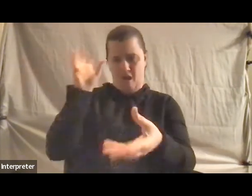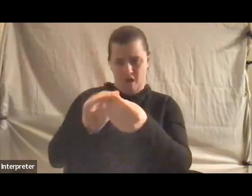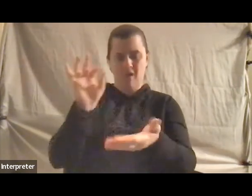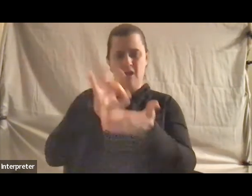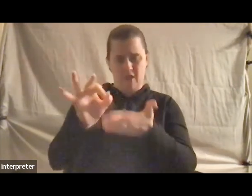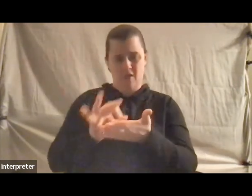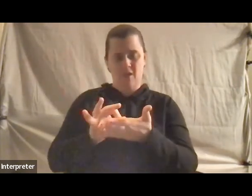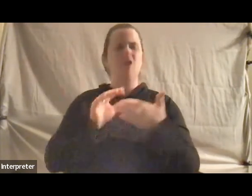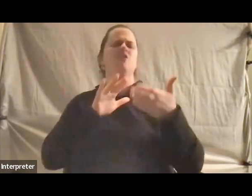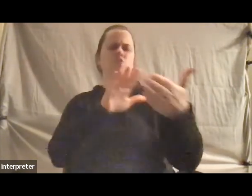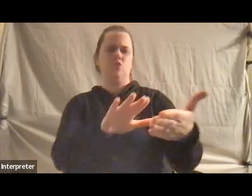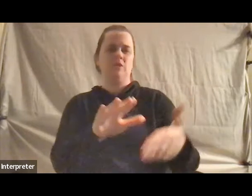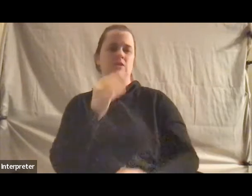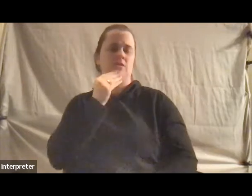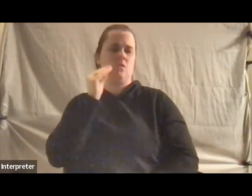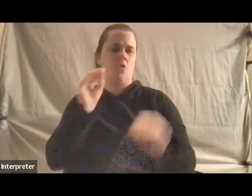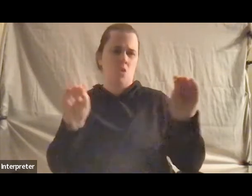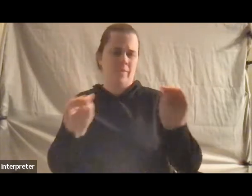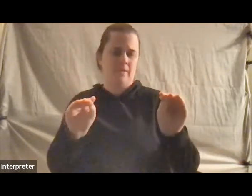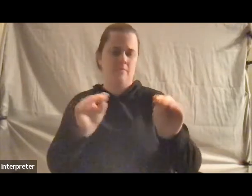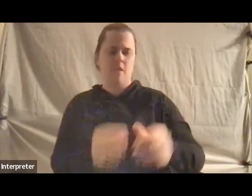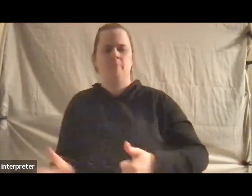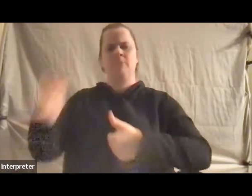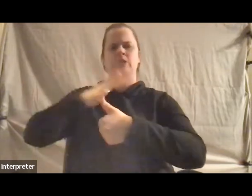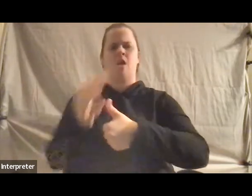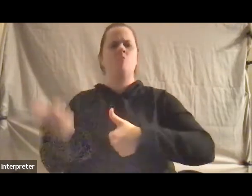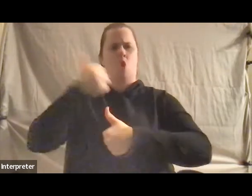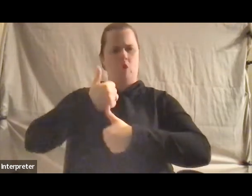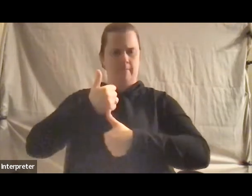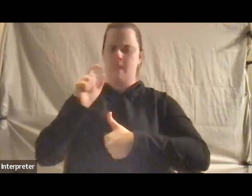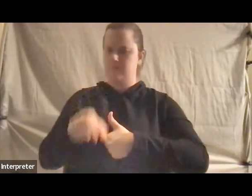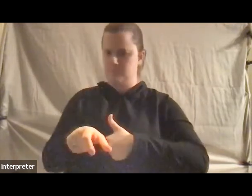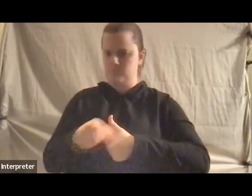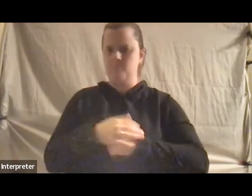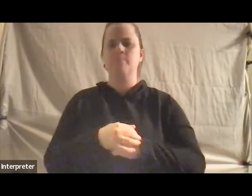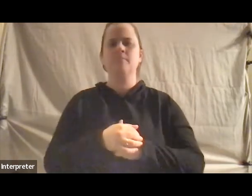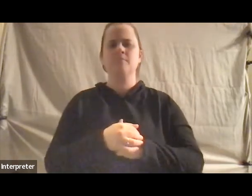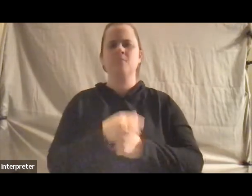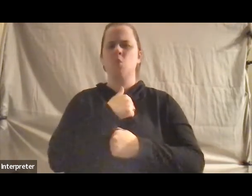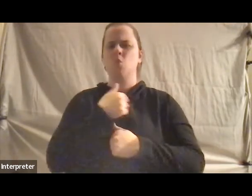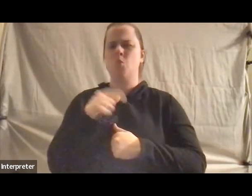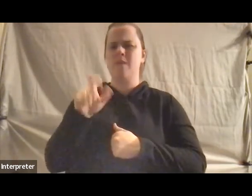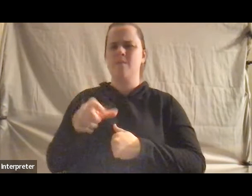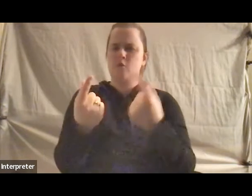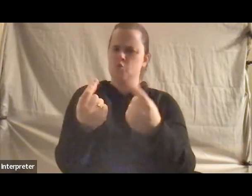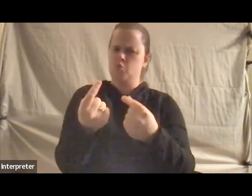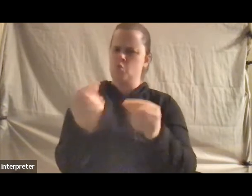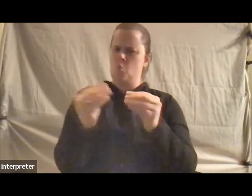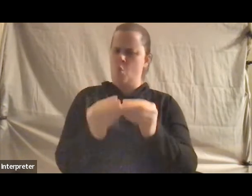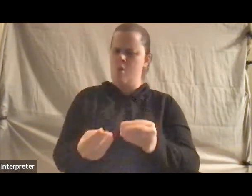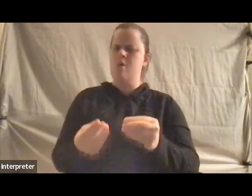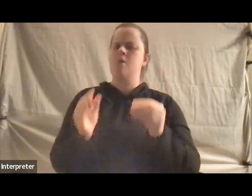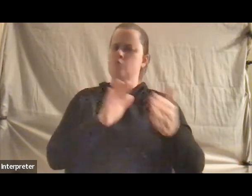addressing homelessness must remain a top priority. We must do more to address the